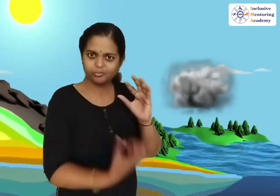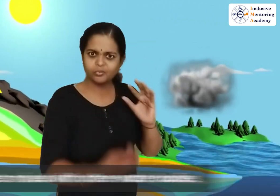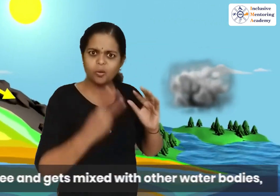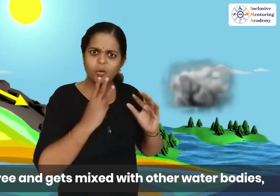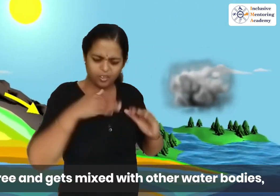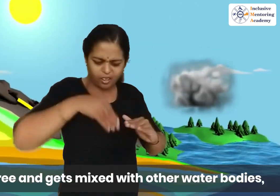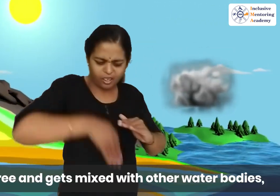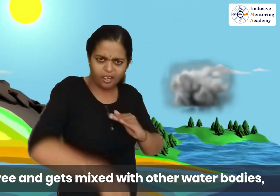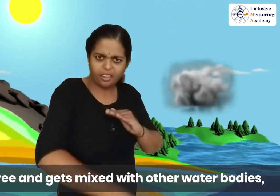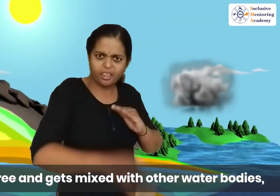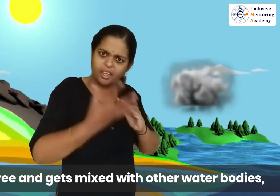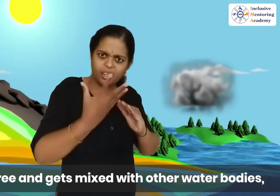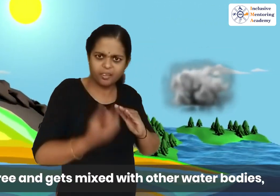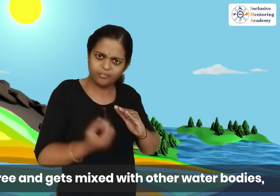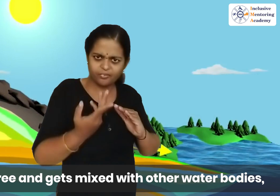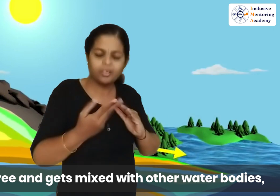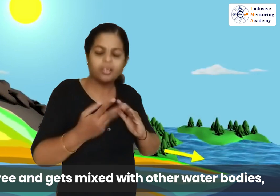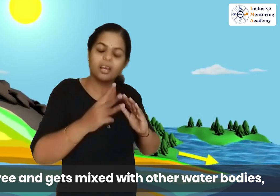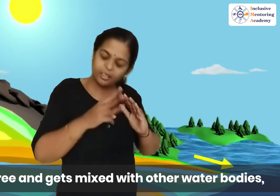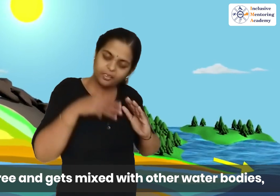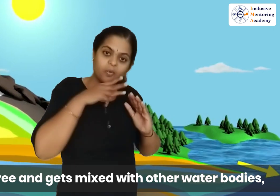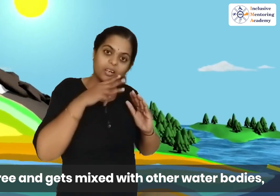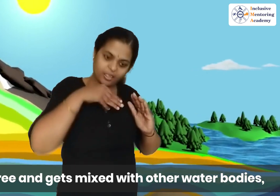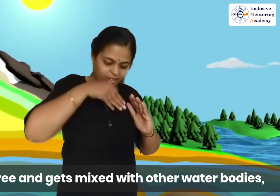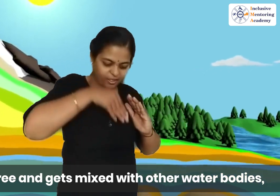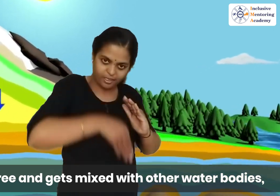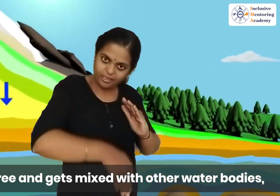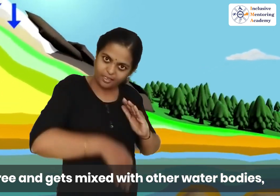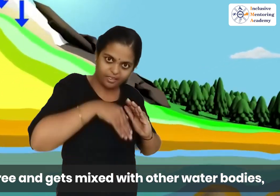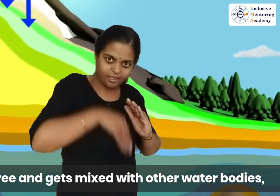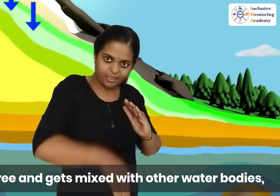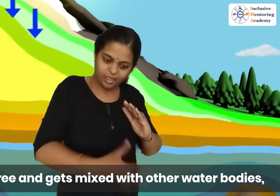under trees and gets mixed with other water bodies,